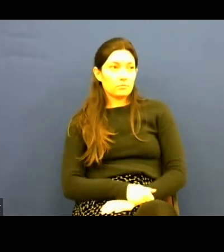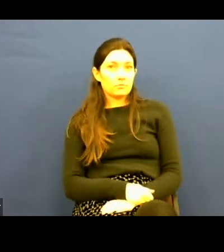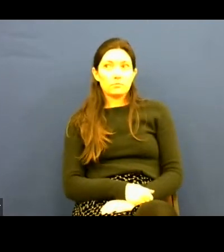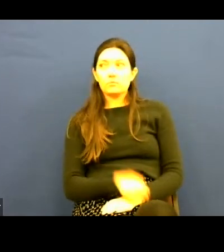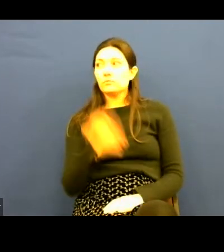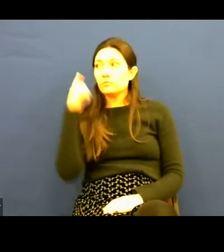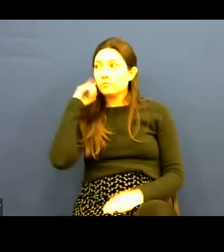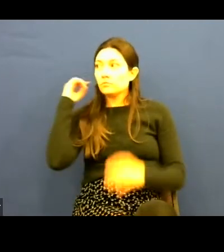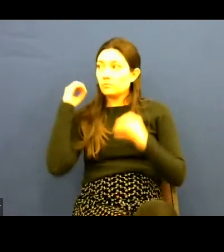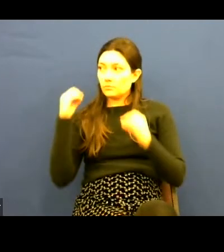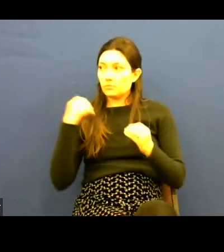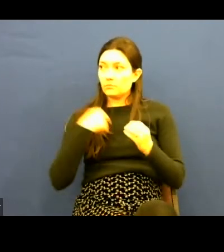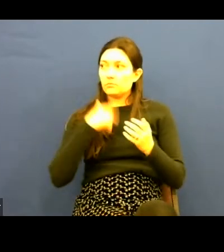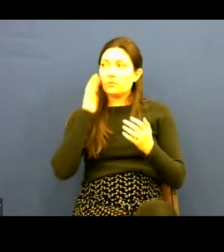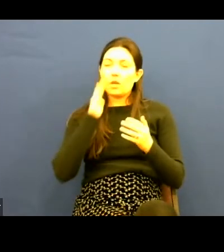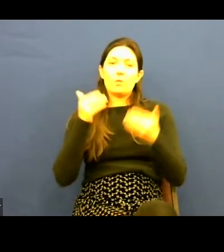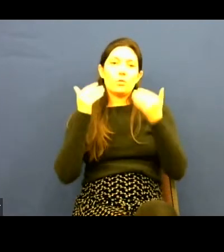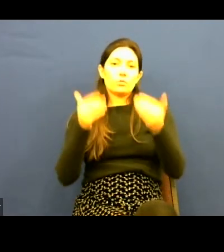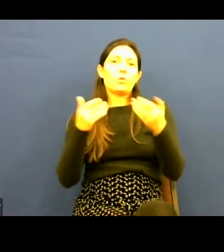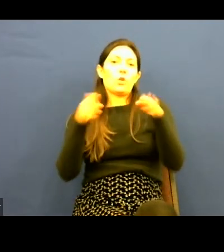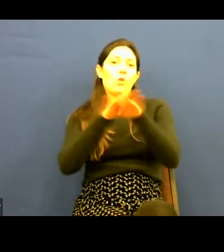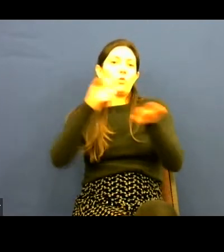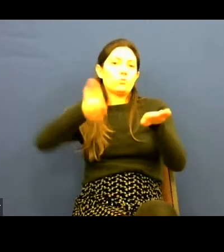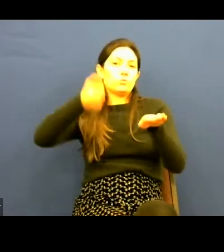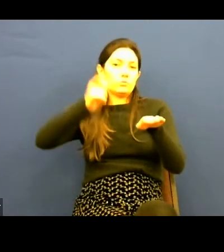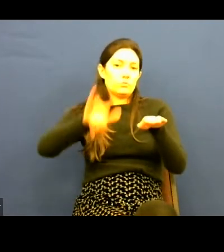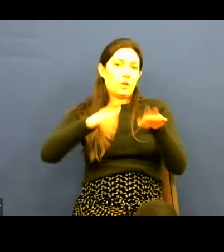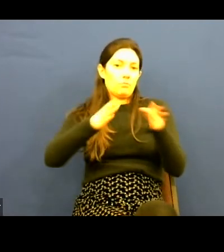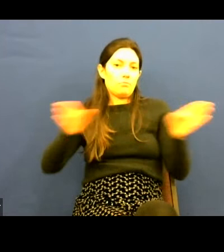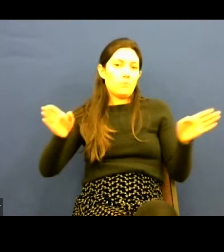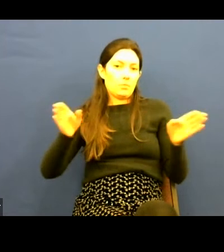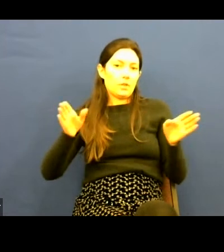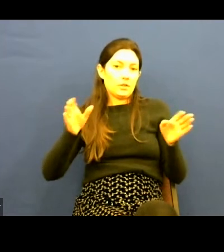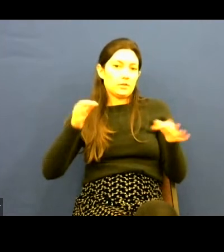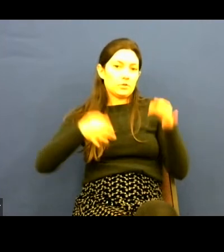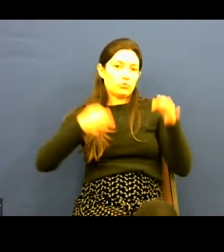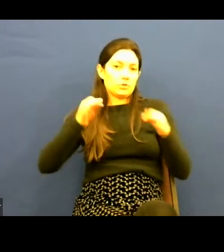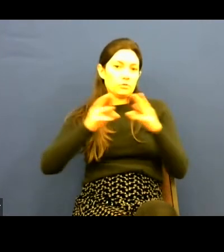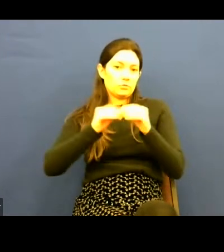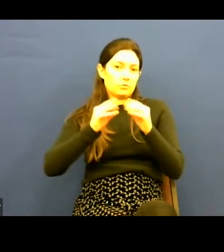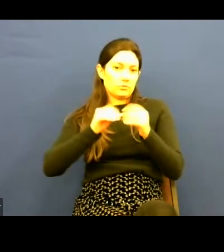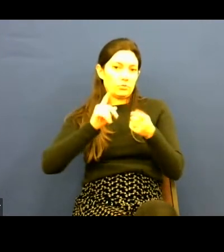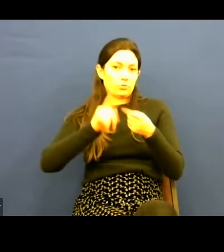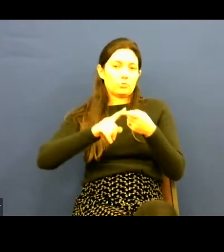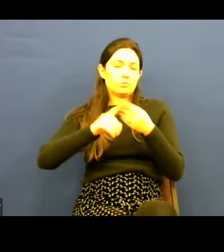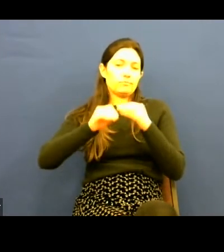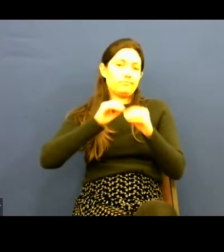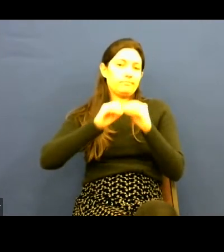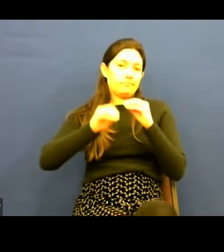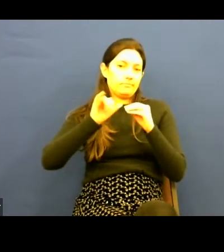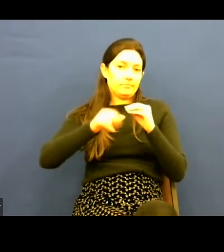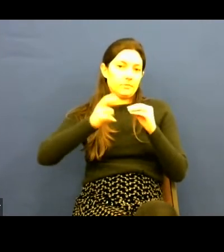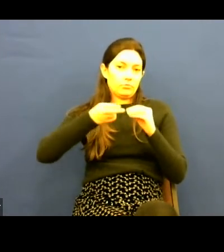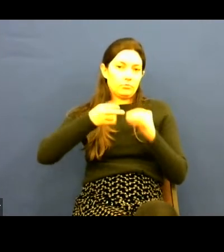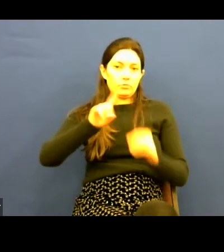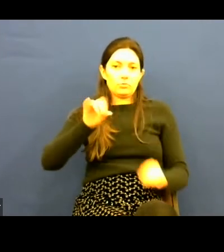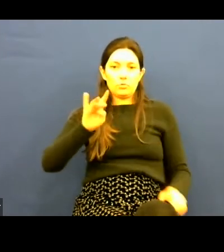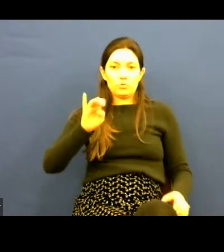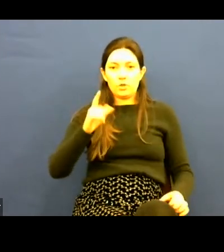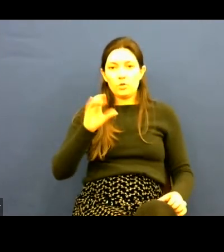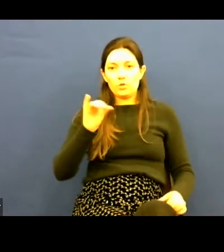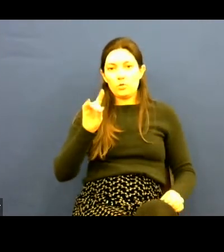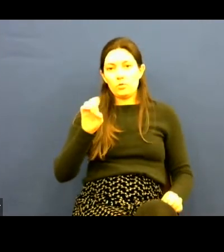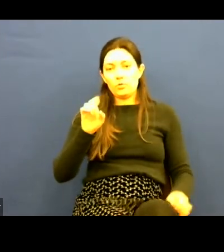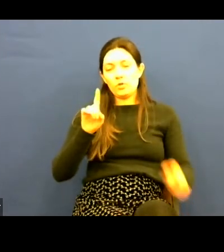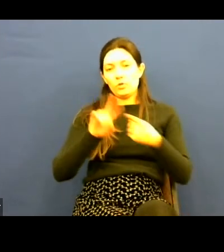Then hearing none, I'm going to close the public hearing for the proposed local law to amend the Henrietta zoning code to expand the mixed-use